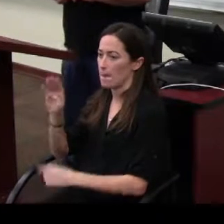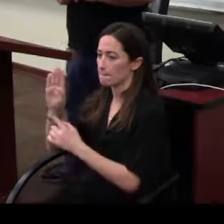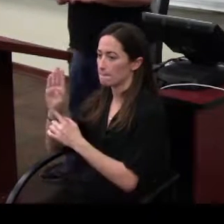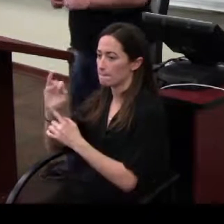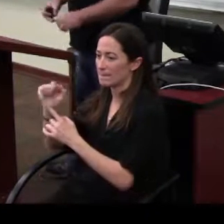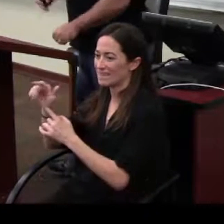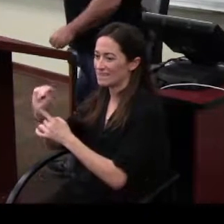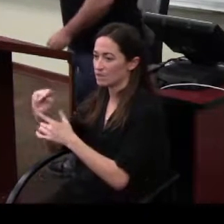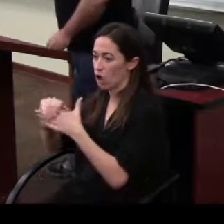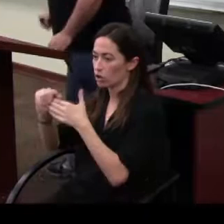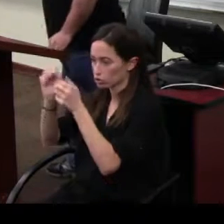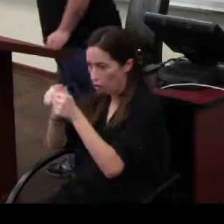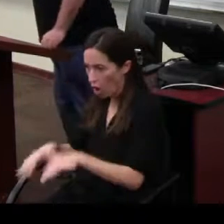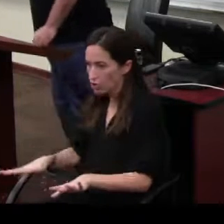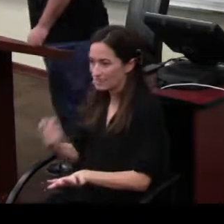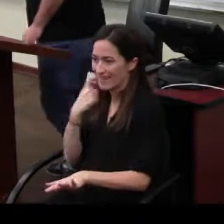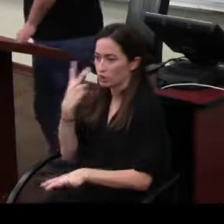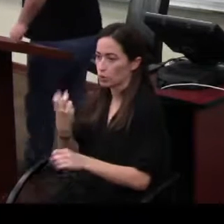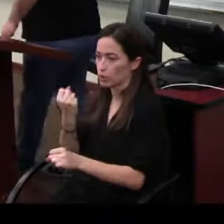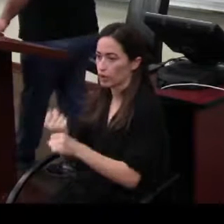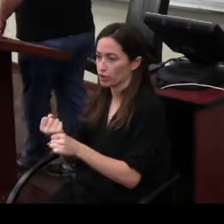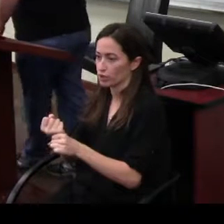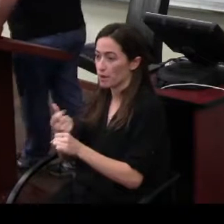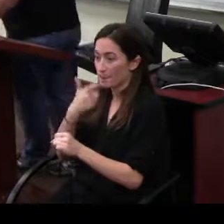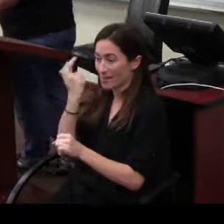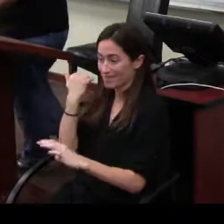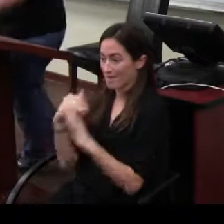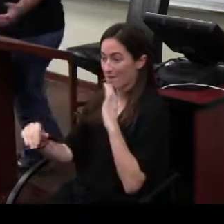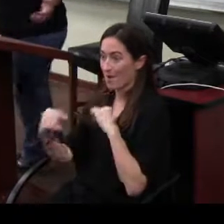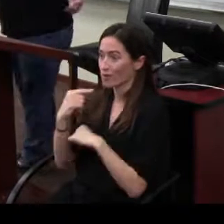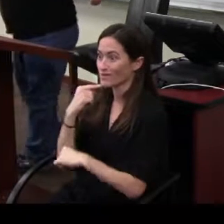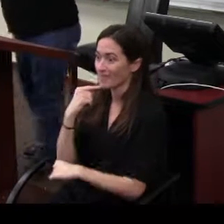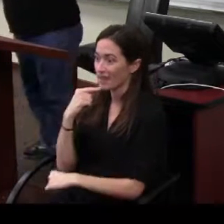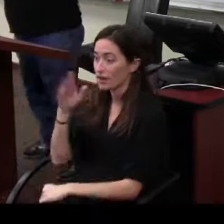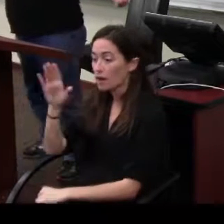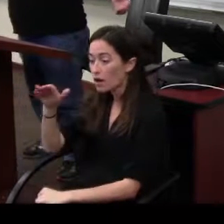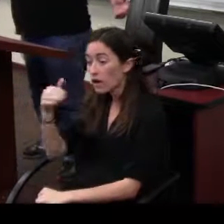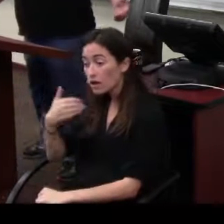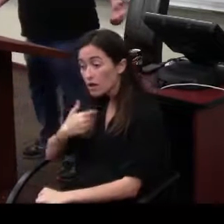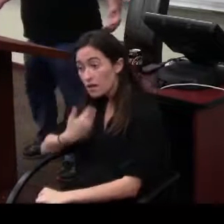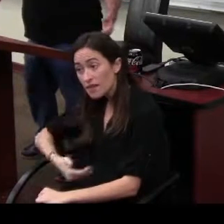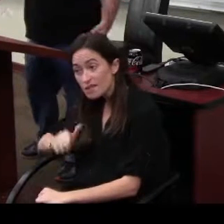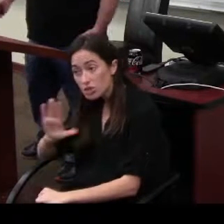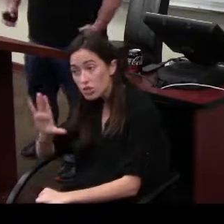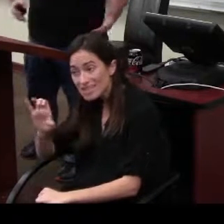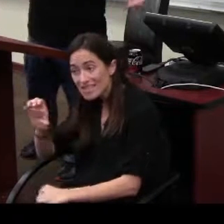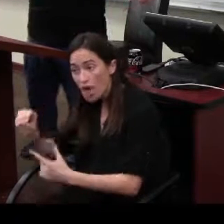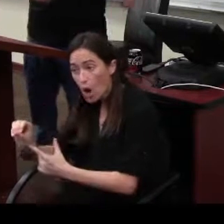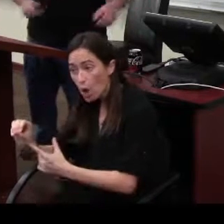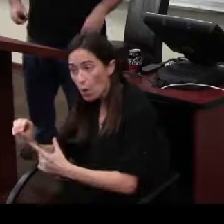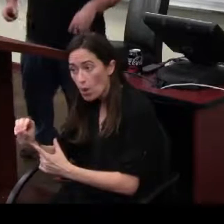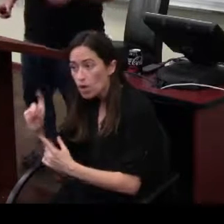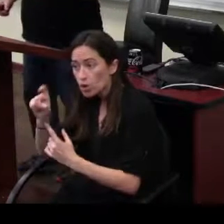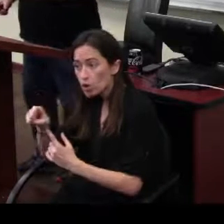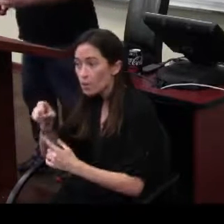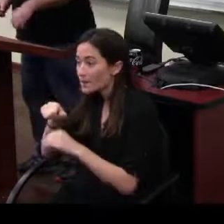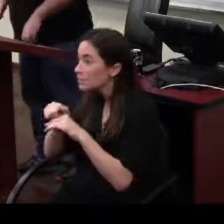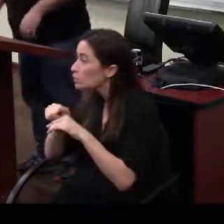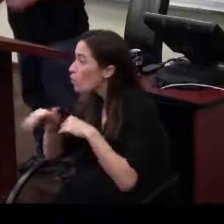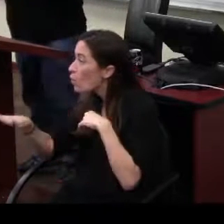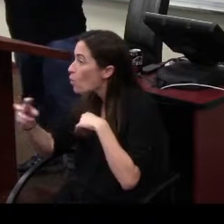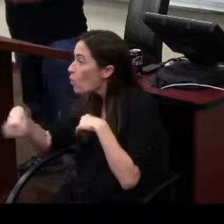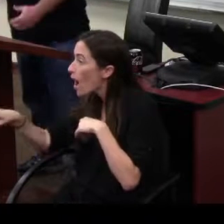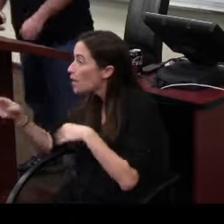B. Getting emails that say, hey, I'm your CEO. You need to wire a bunch of money to so